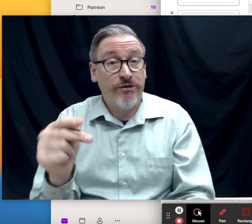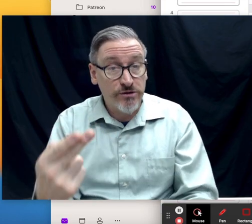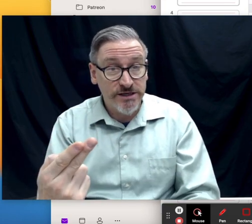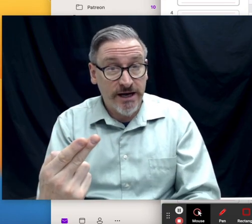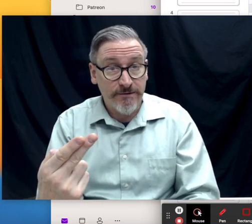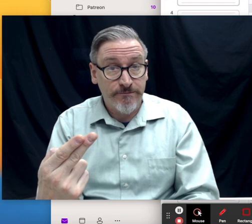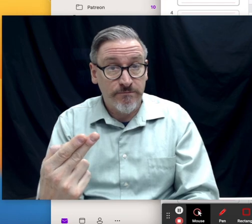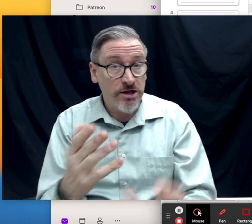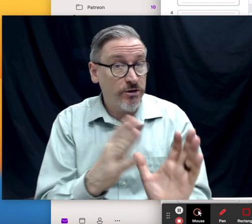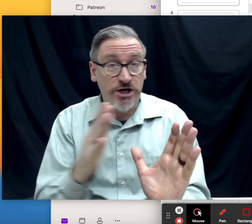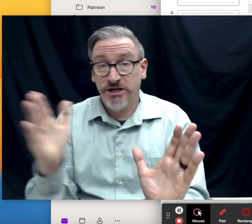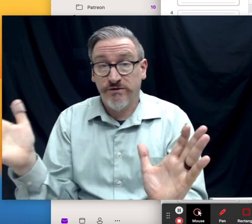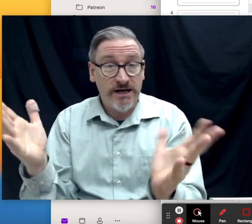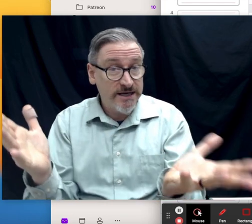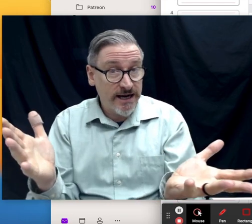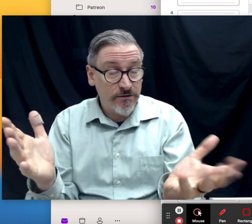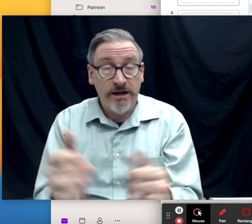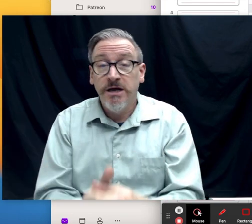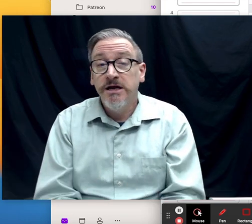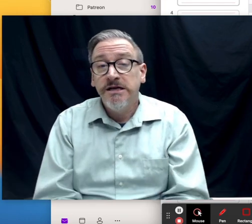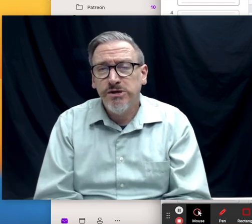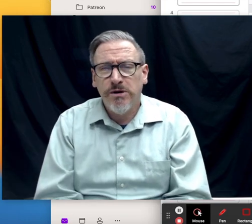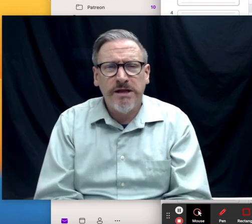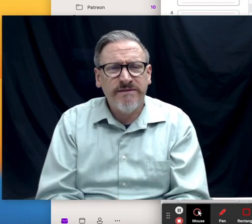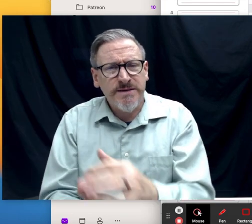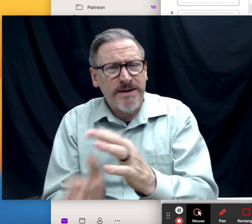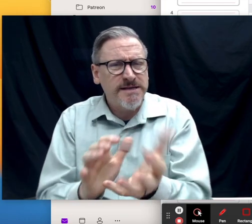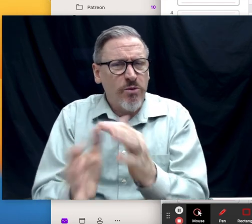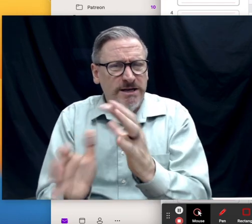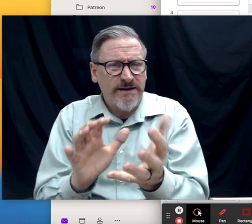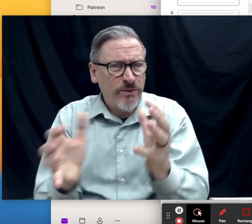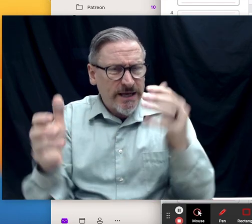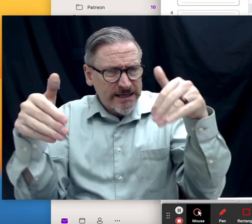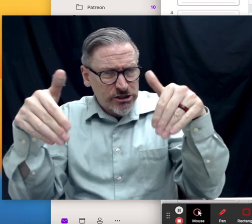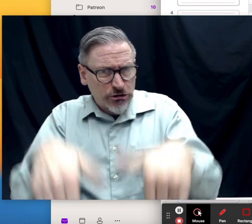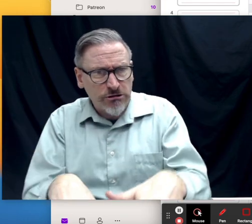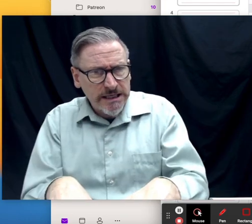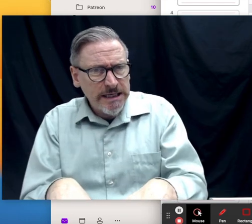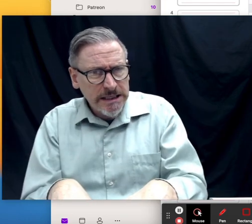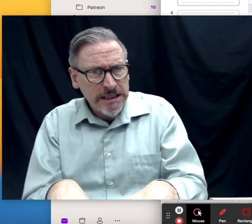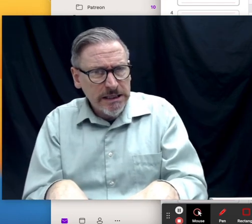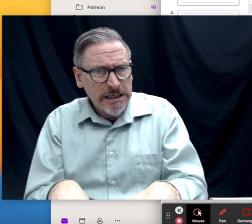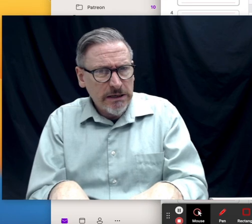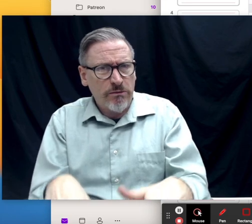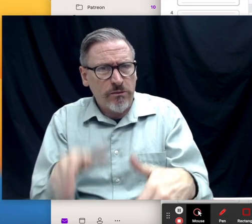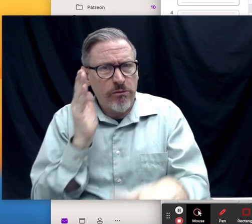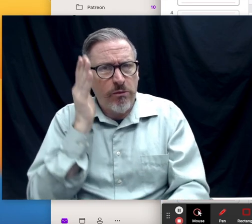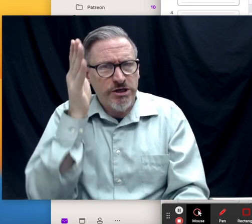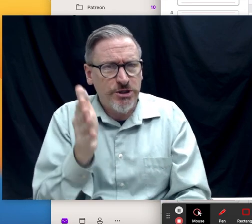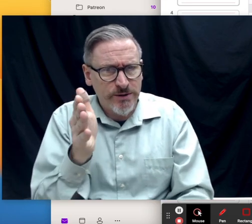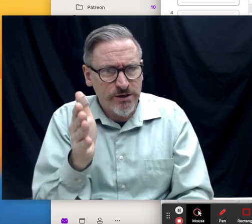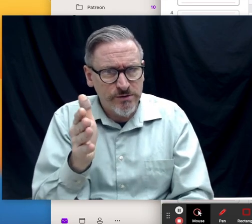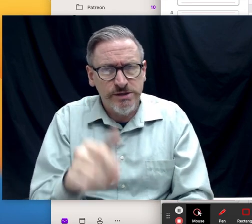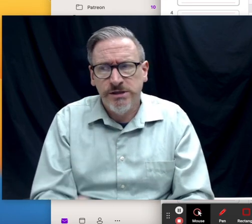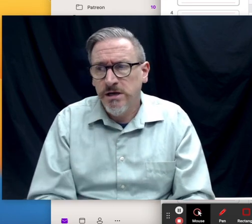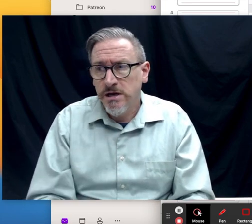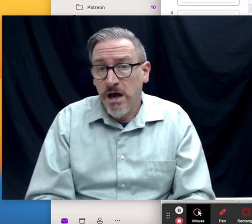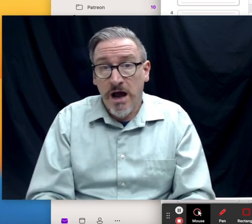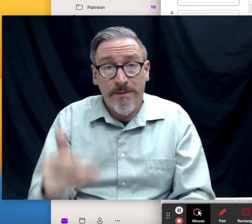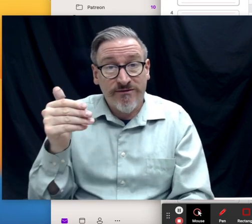2 weeks Thursday, and you can change for any day, right? So a lot of it depends on what day of the week it is currently, which you would